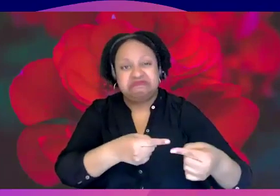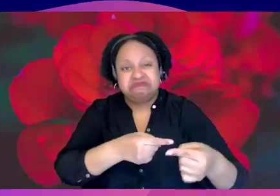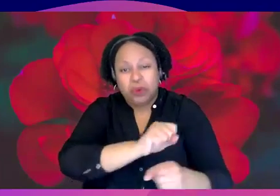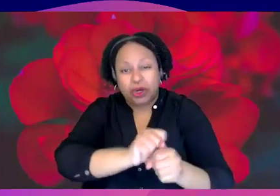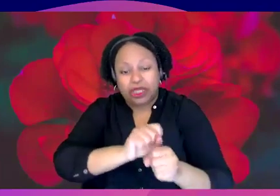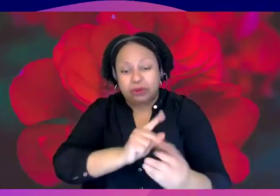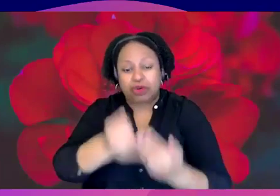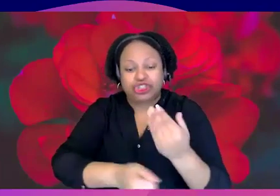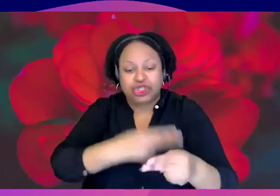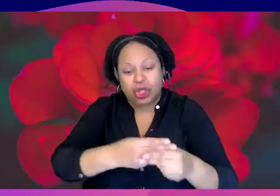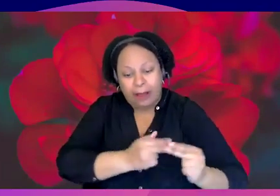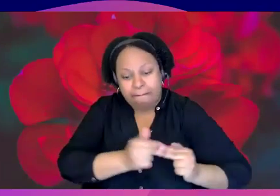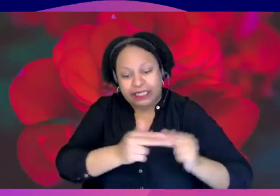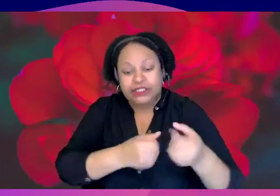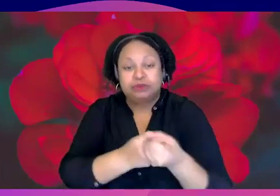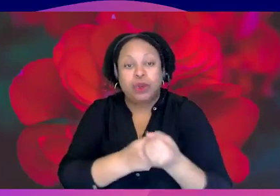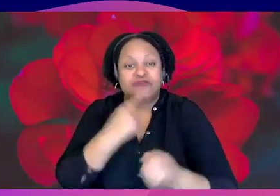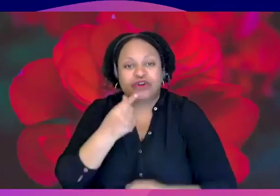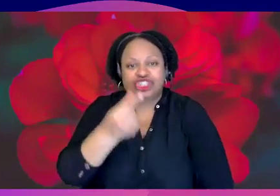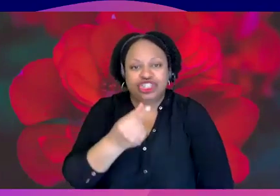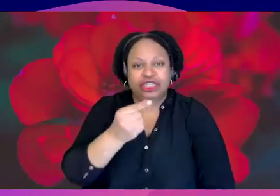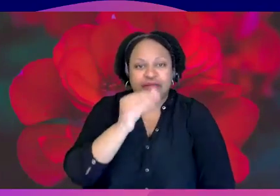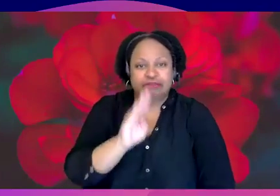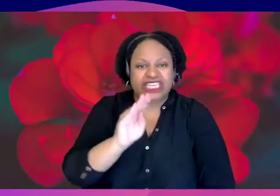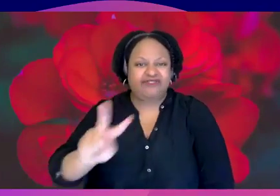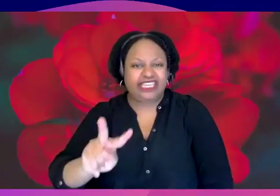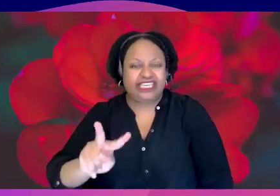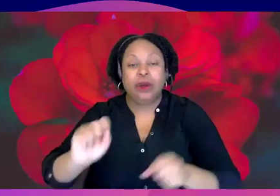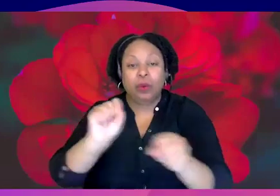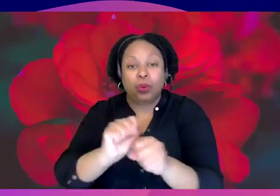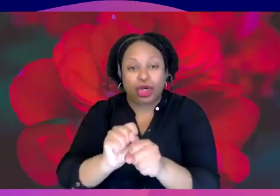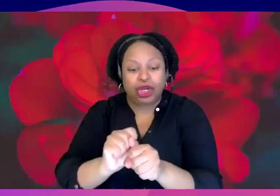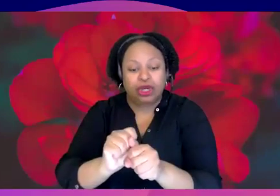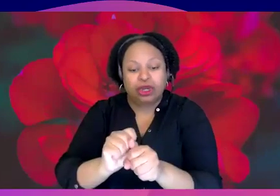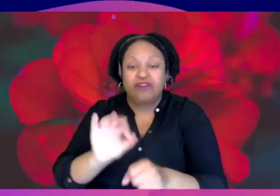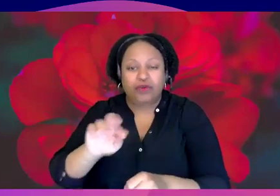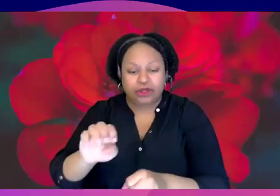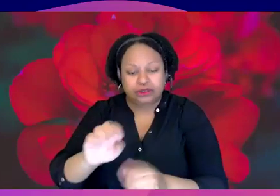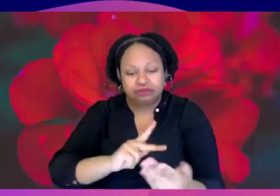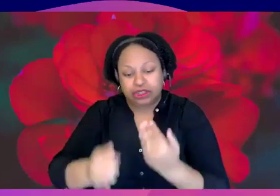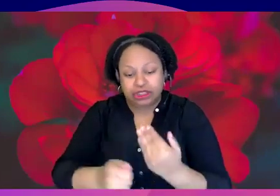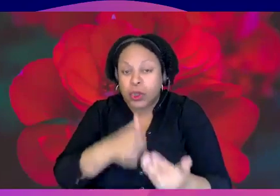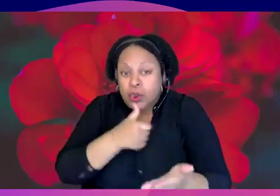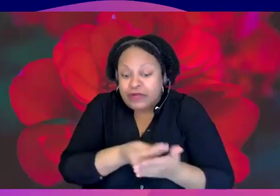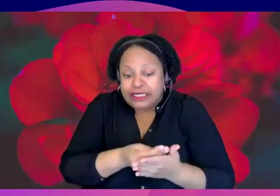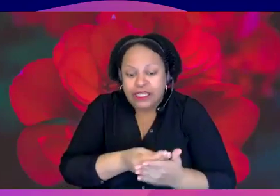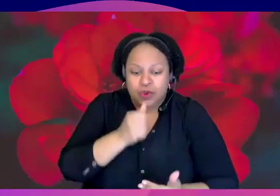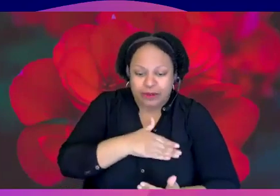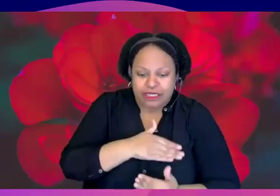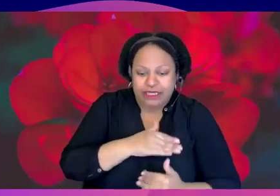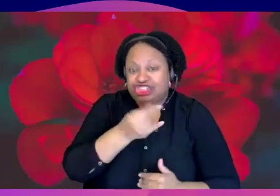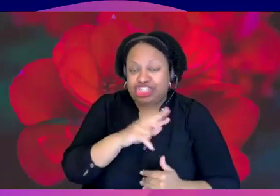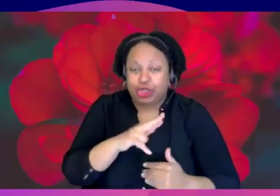this project, the Building Supports for the GBV Workforce project, funded by Women and Gender Equality Canada.